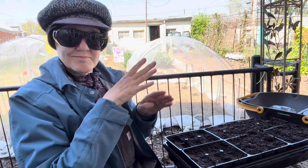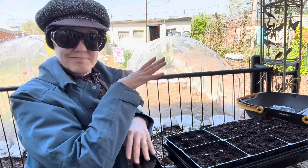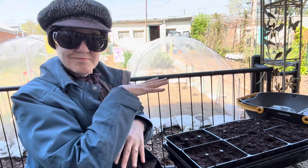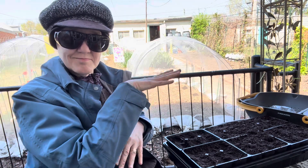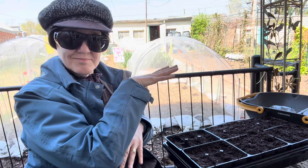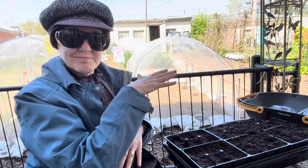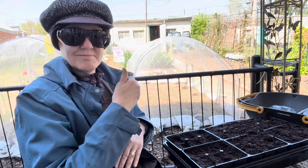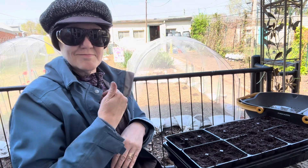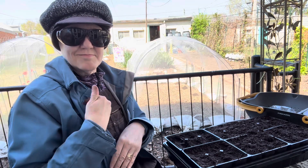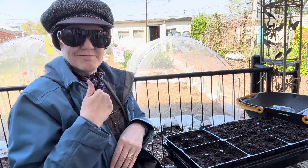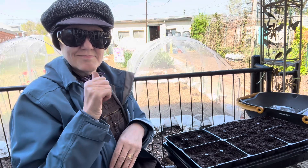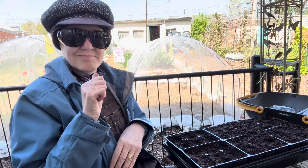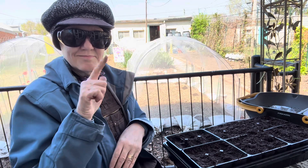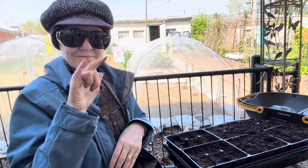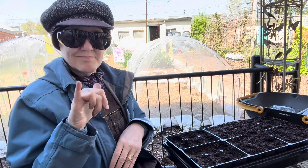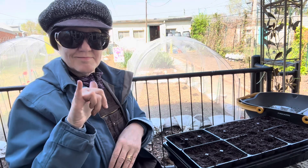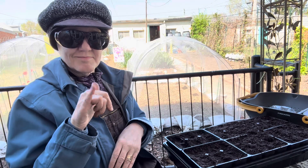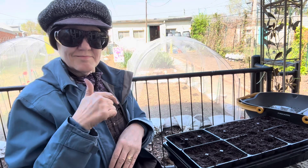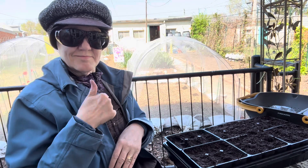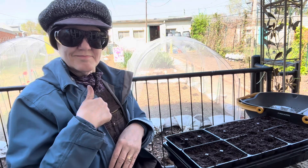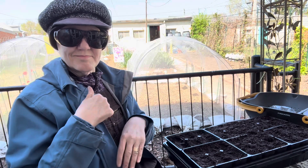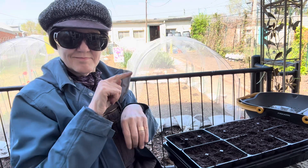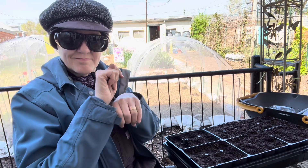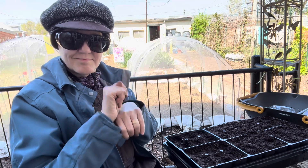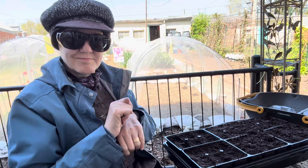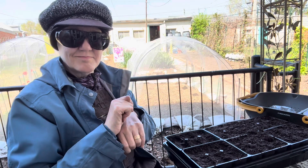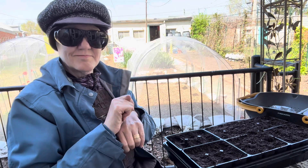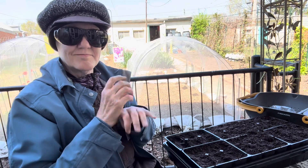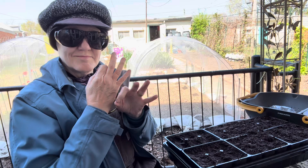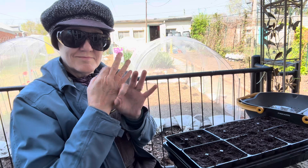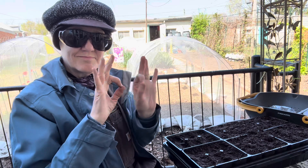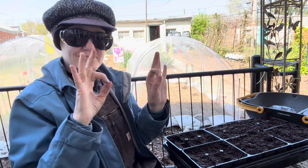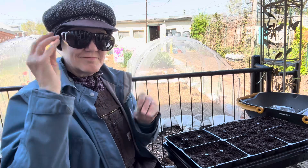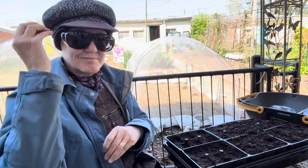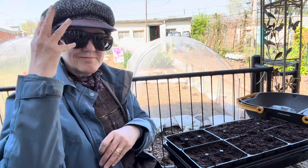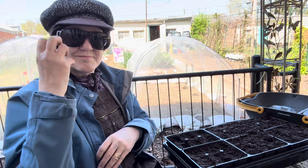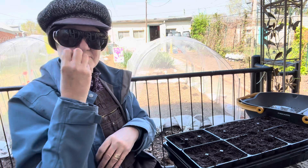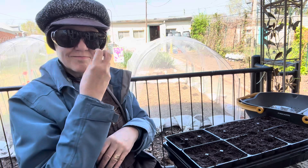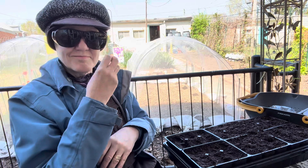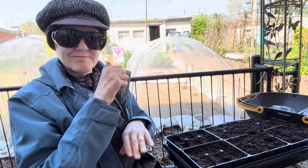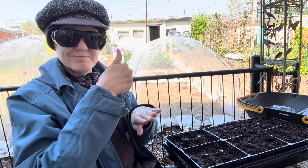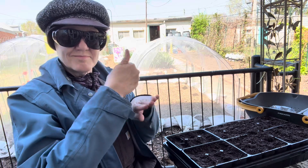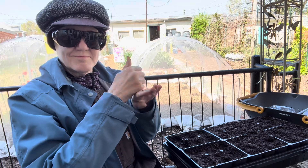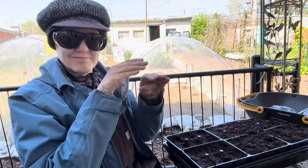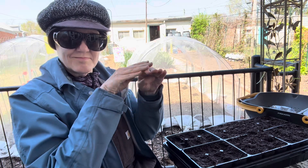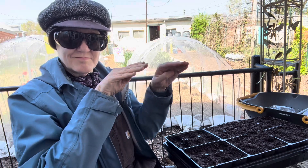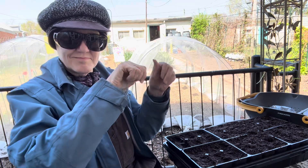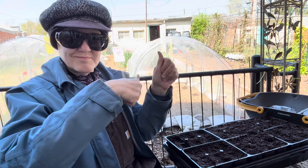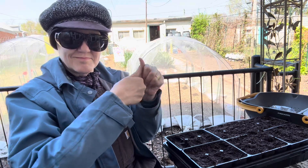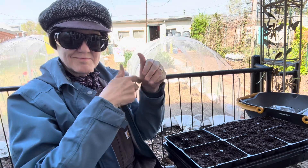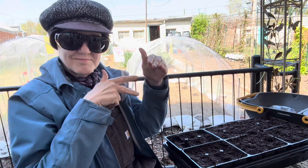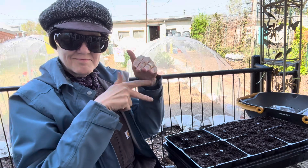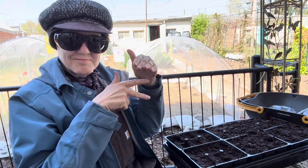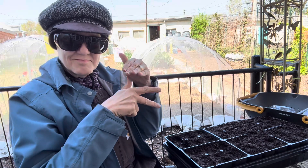be giving away free to my community. In the alley, I have a tradition of giving away free